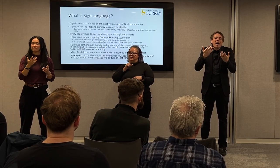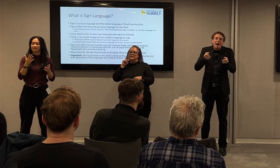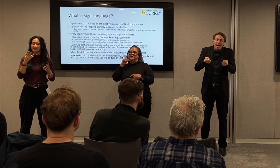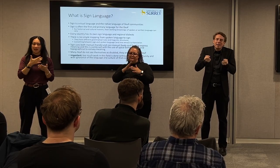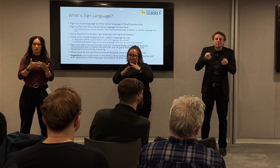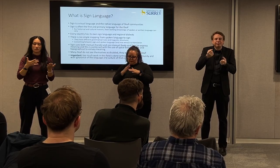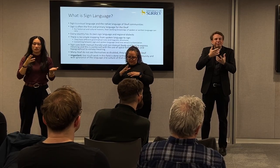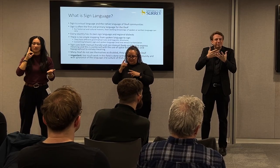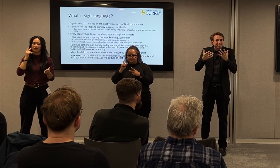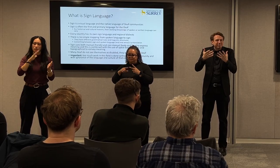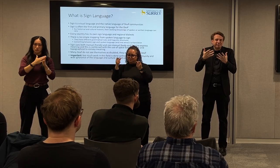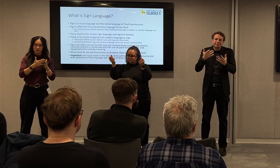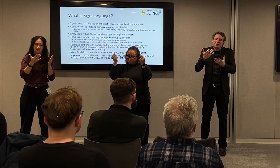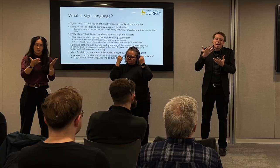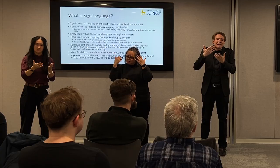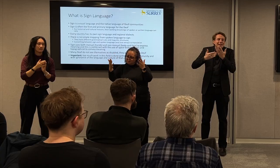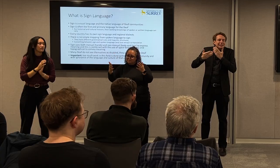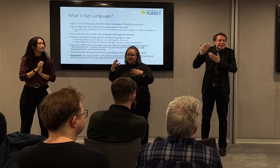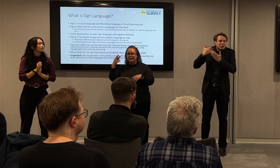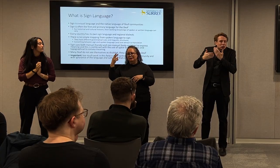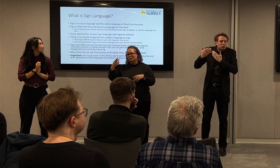why